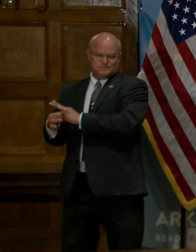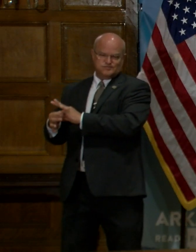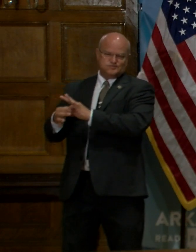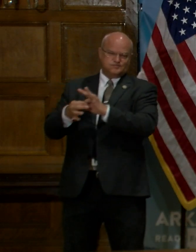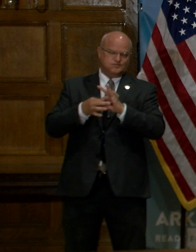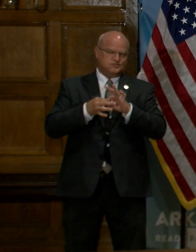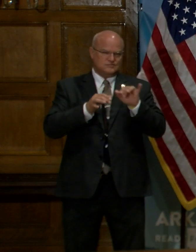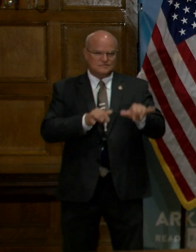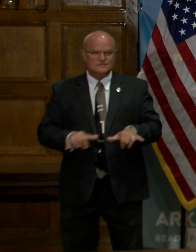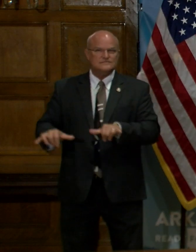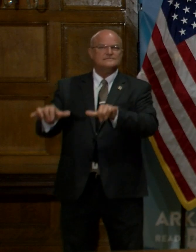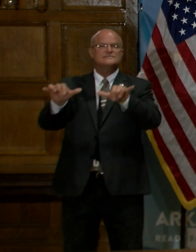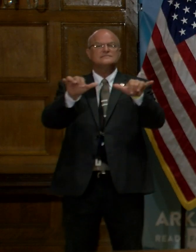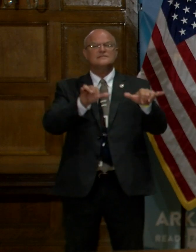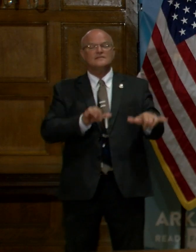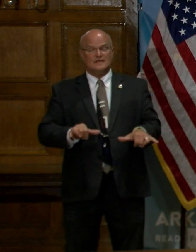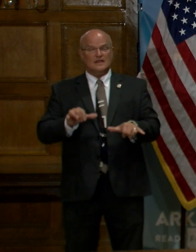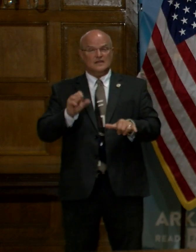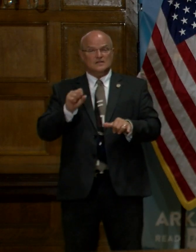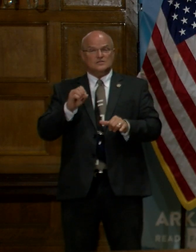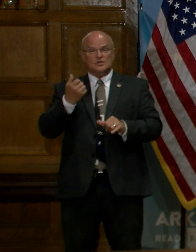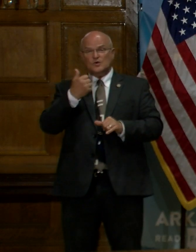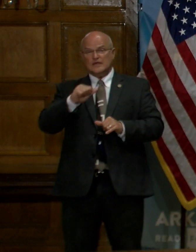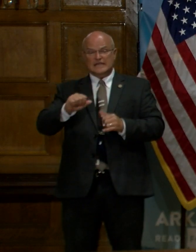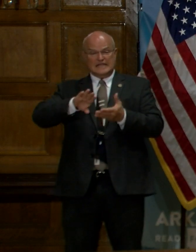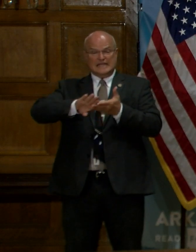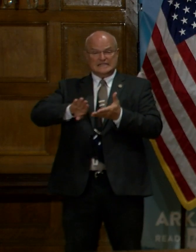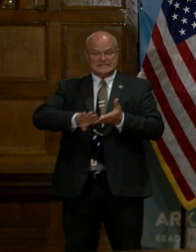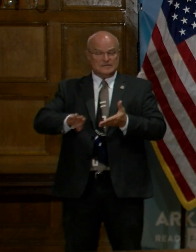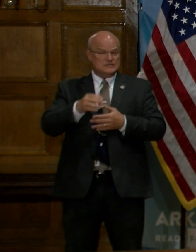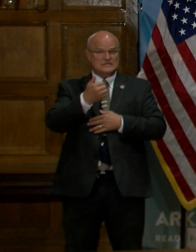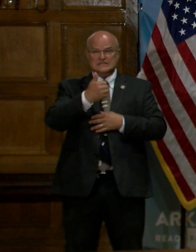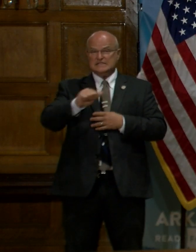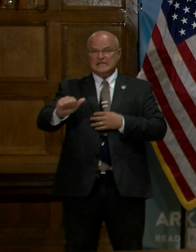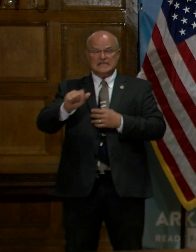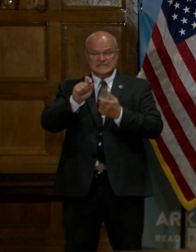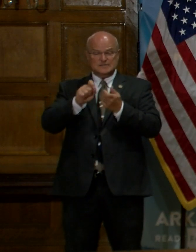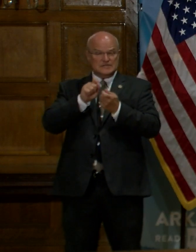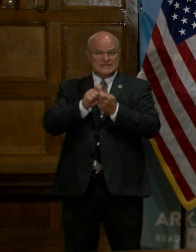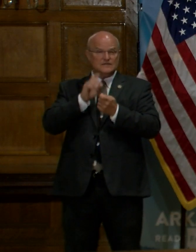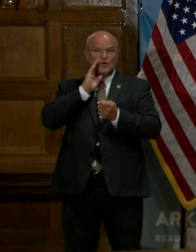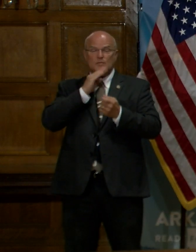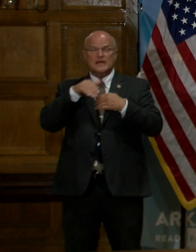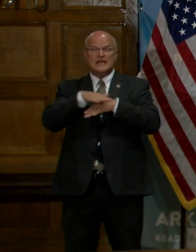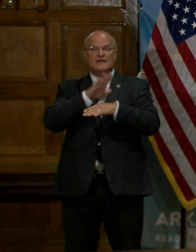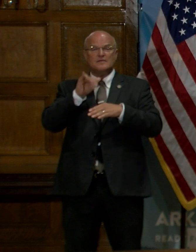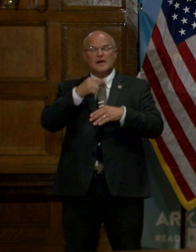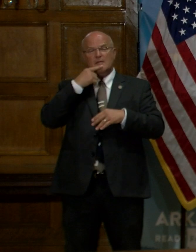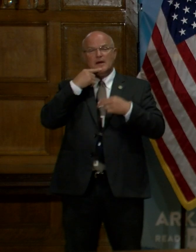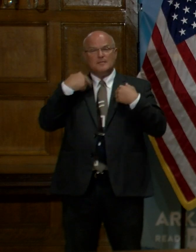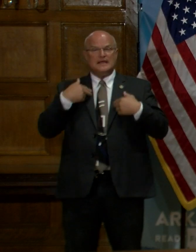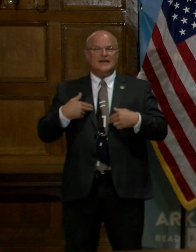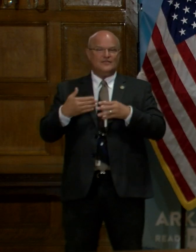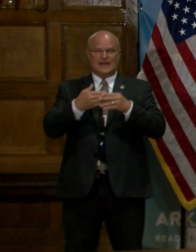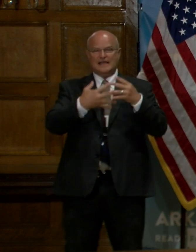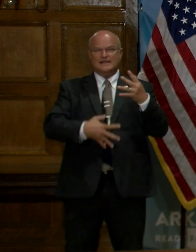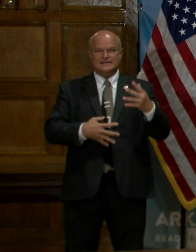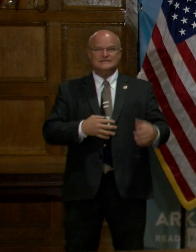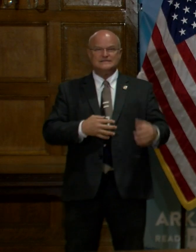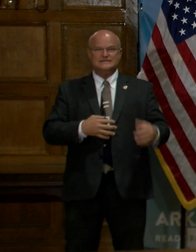in together, and so any exemptions and any specifics will be covered by our public health